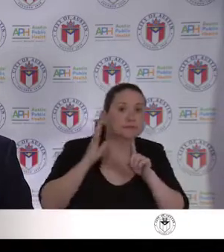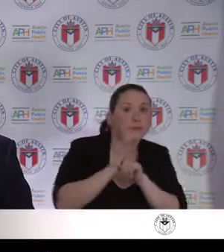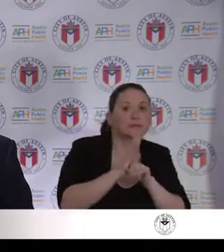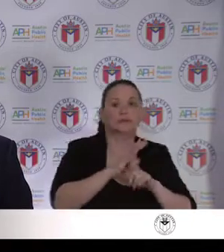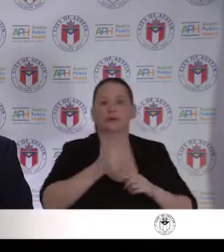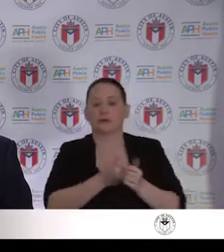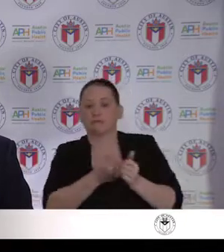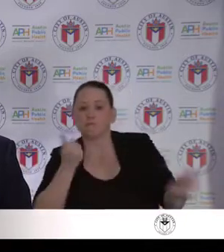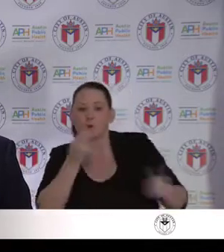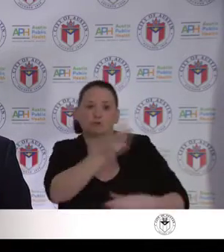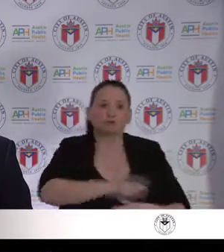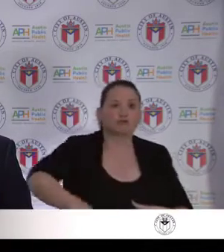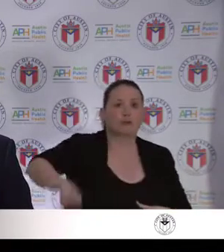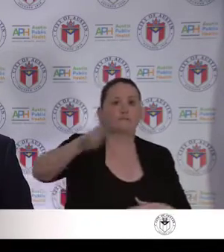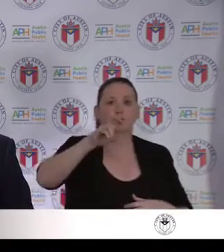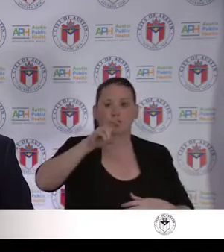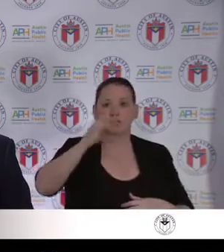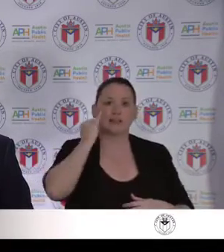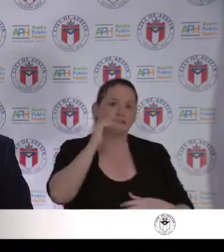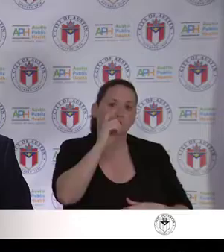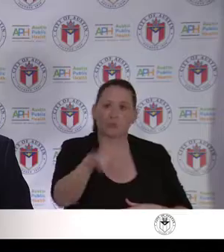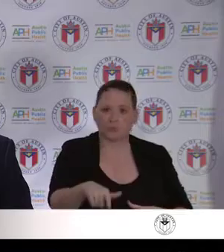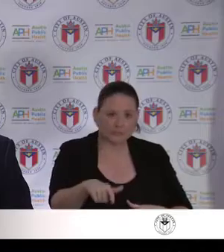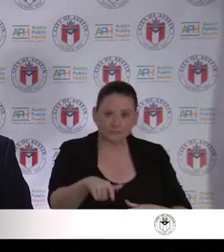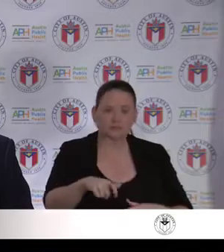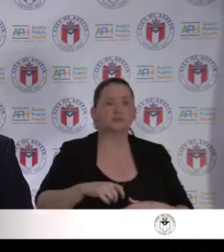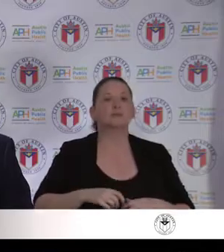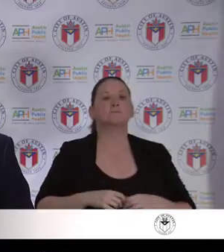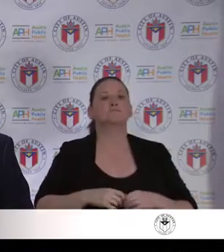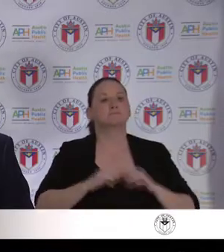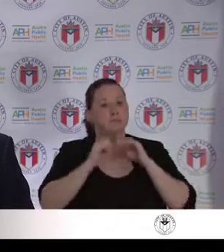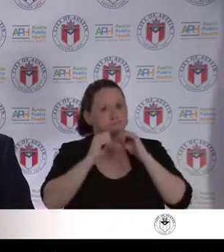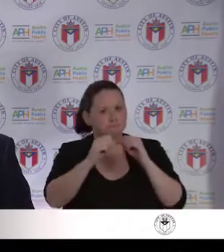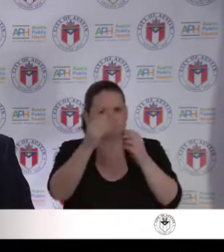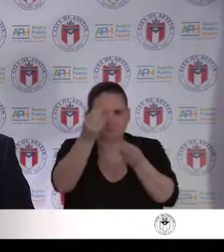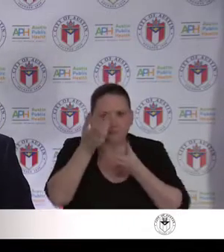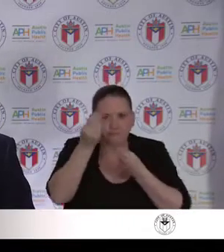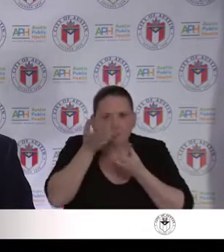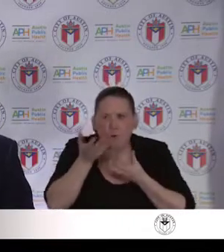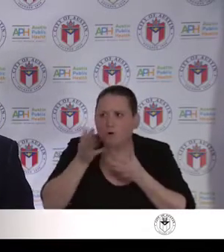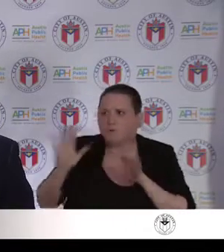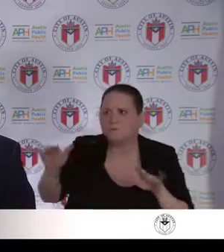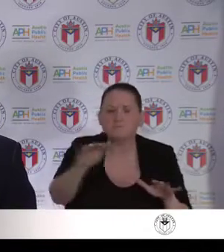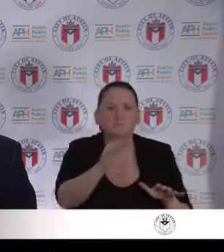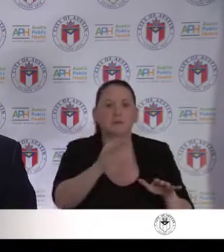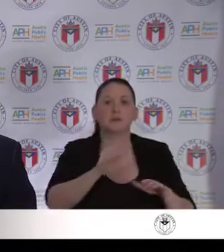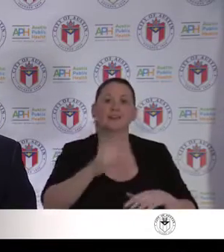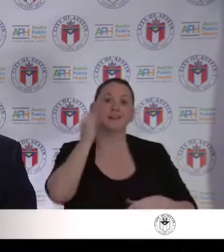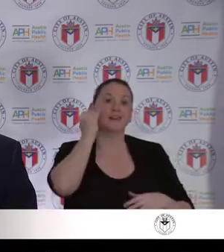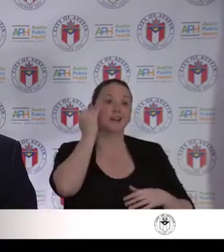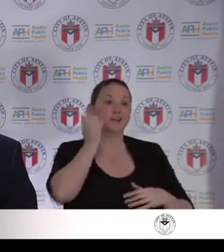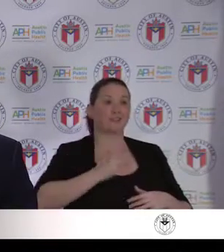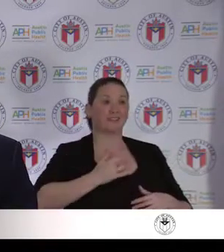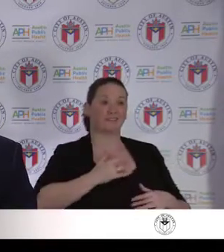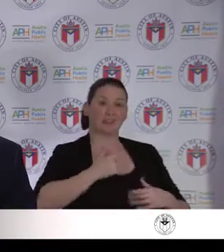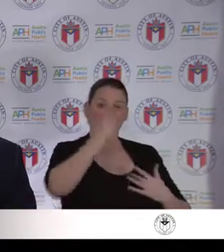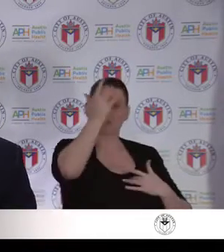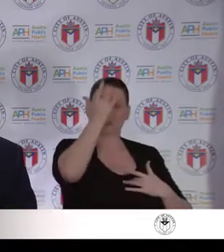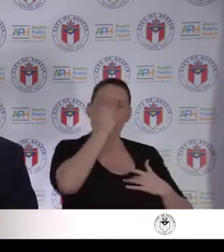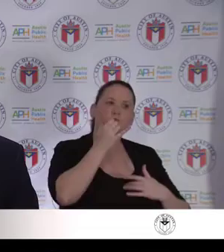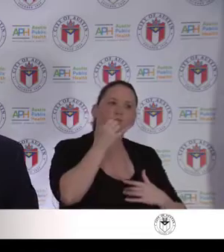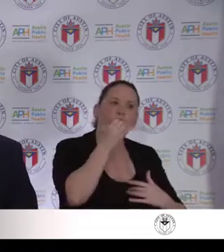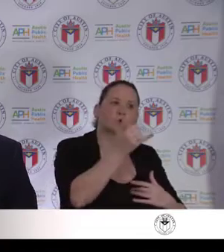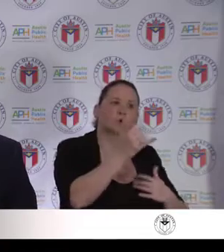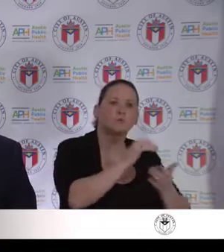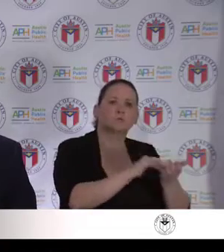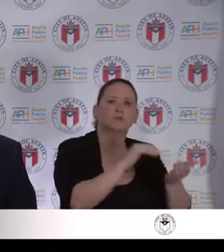travel in the city. Stay informed. Call your doctor if you feel sick. Don't go